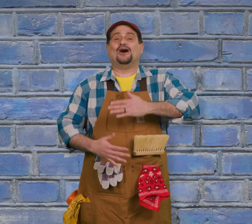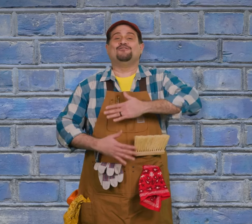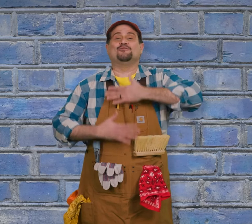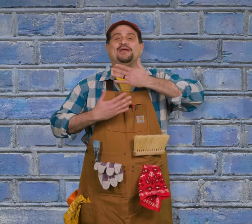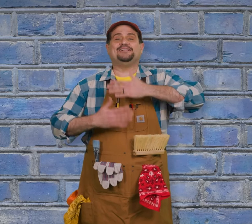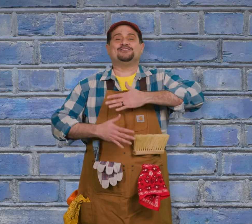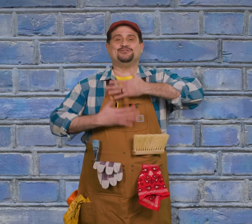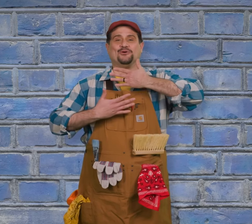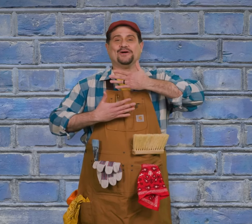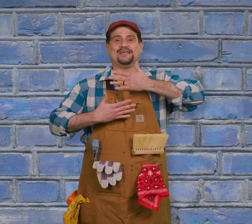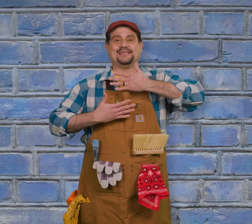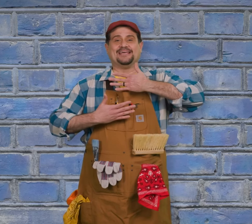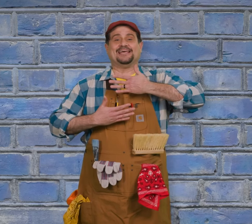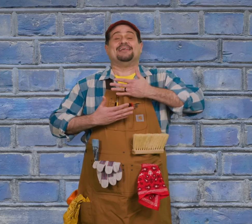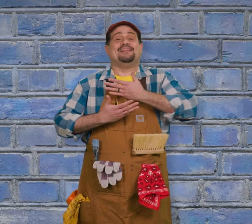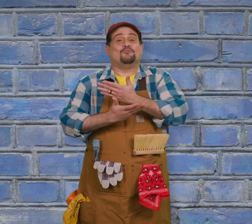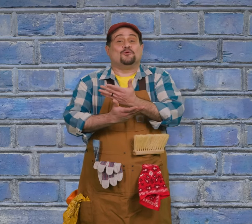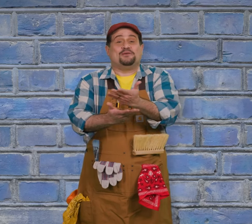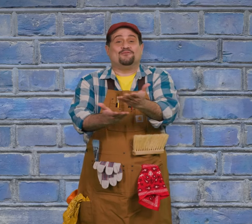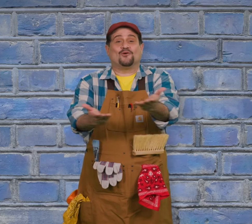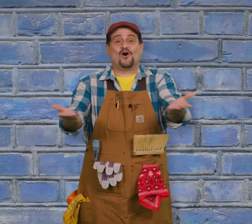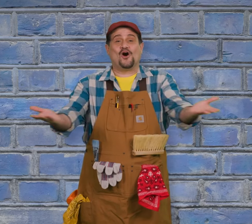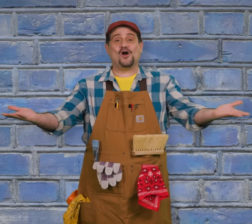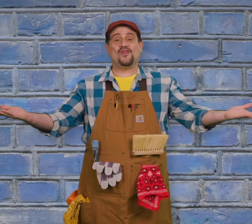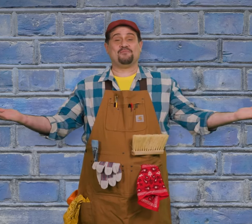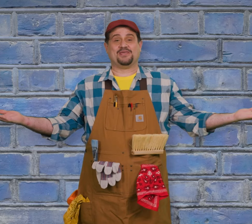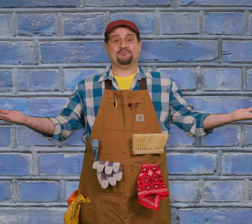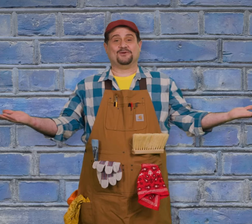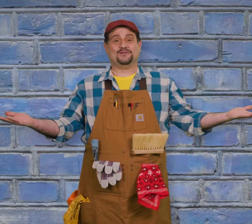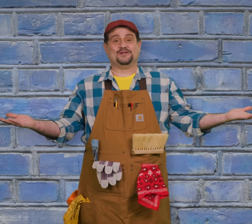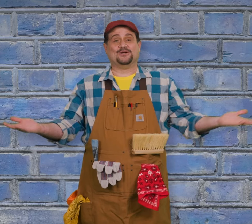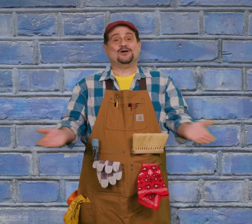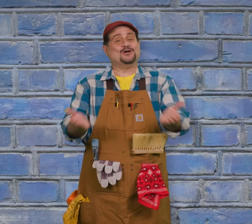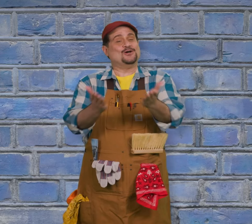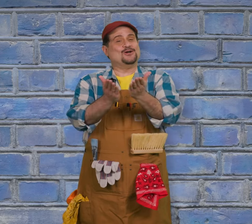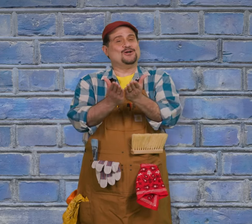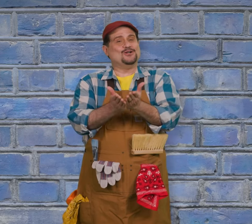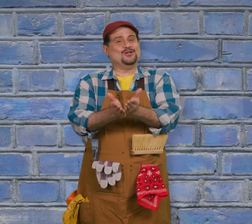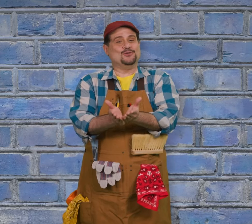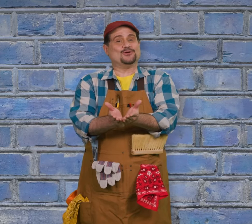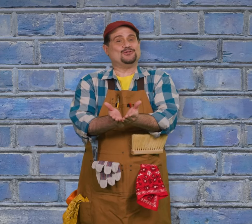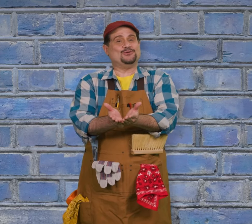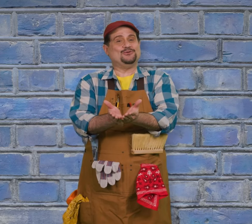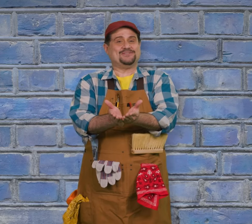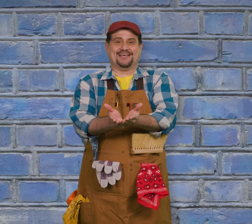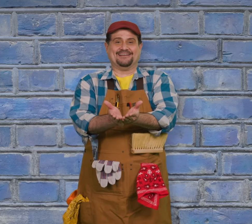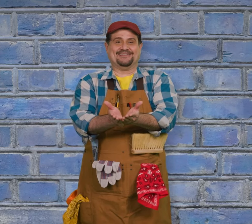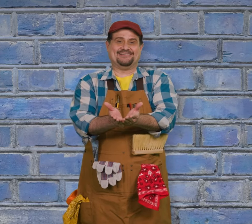of great joy that will be for all the people Luke 2:10